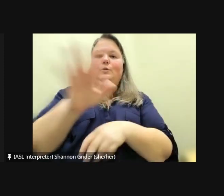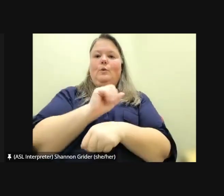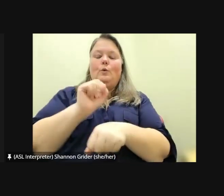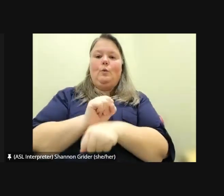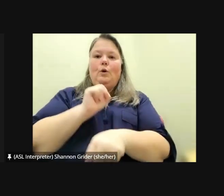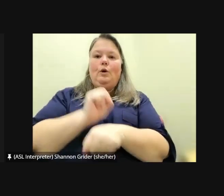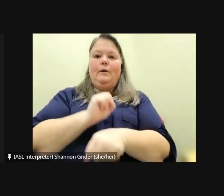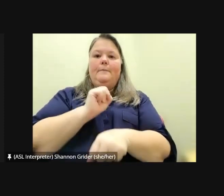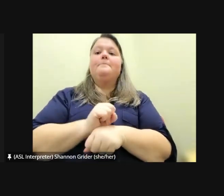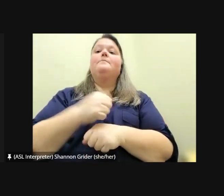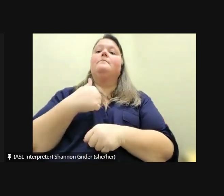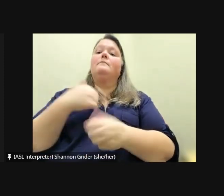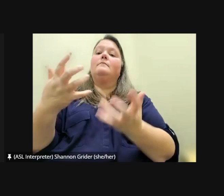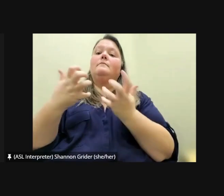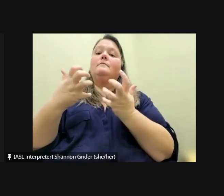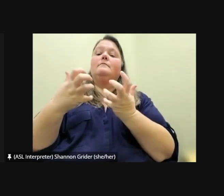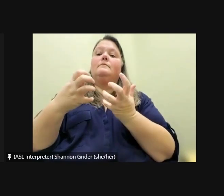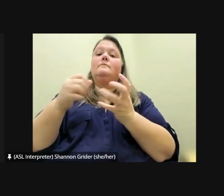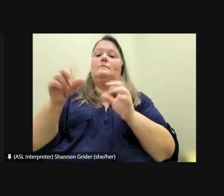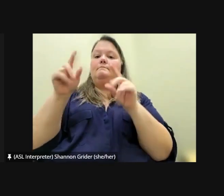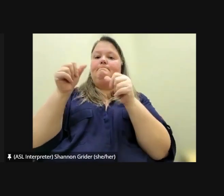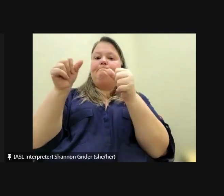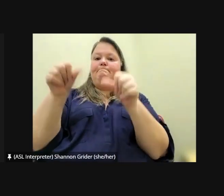the chat here